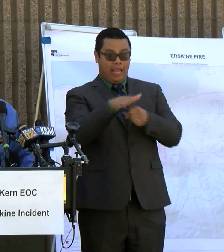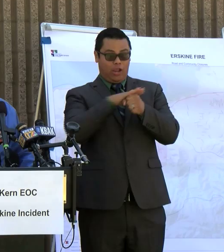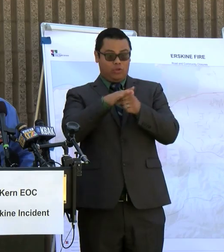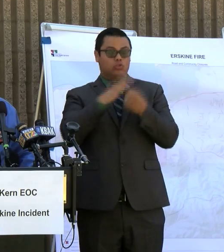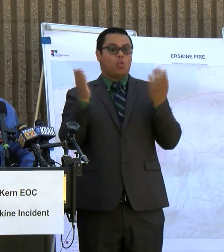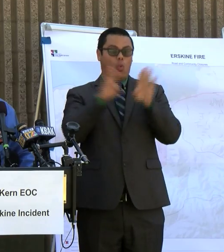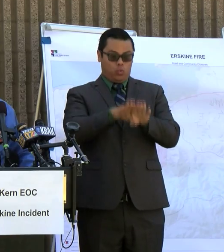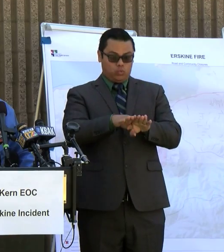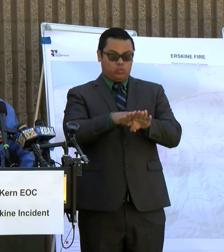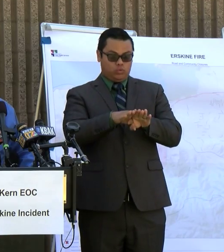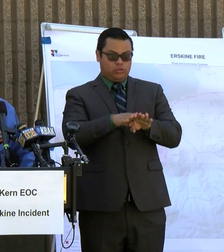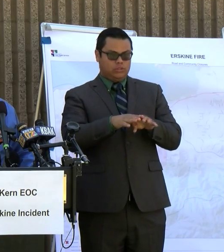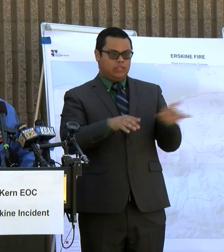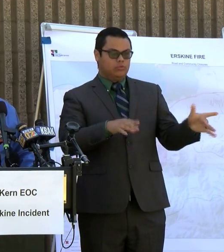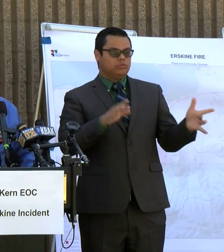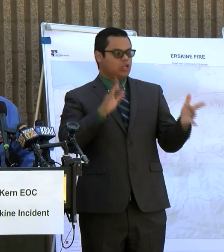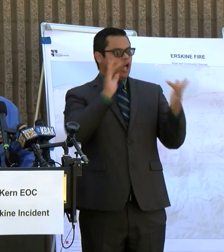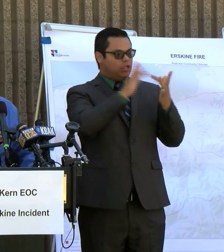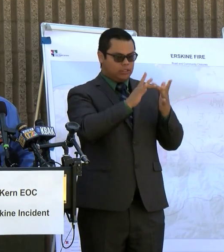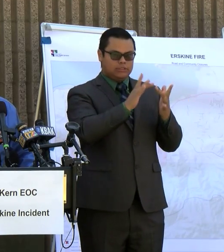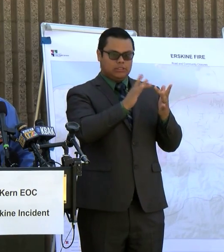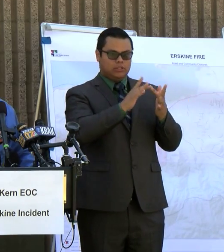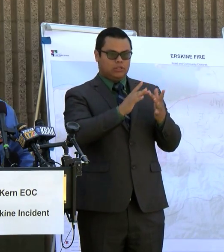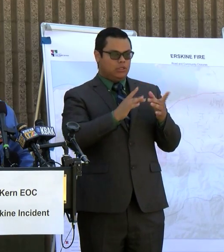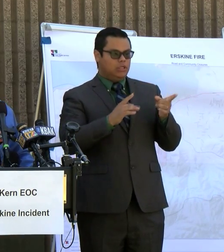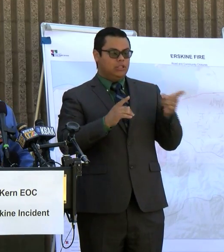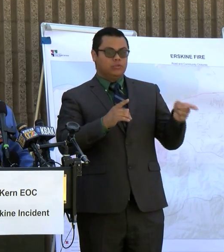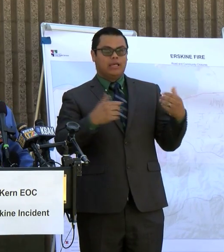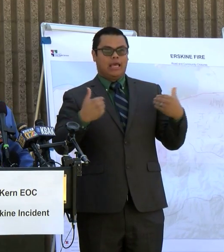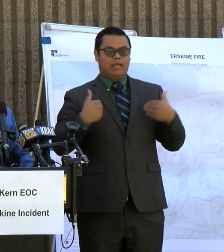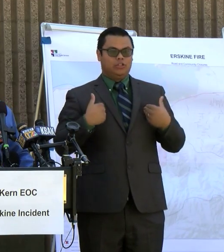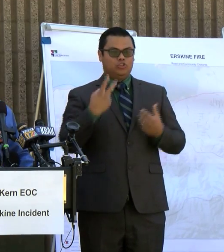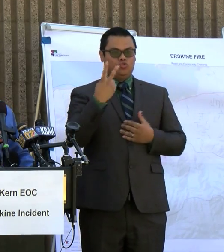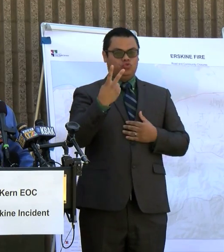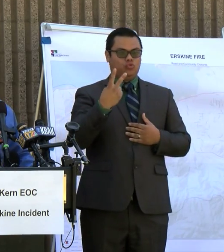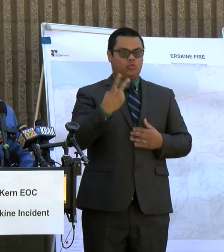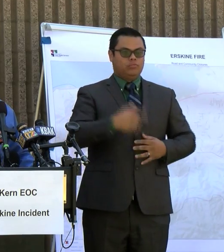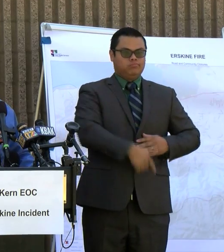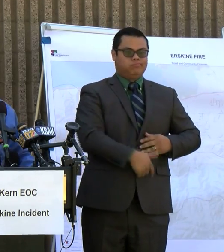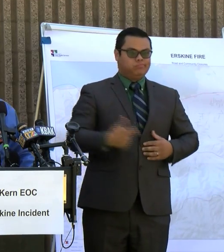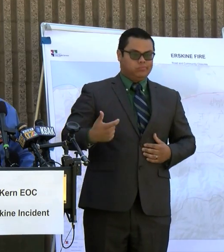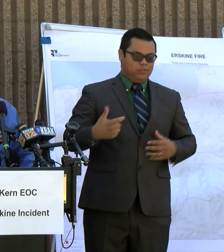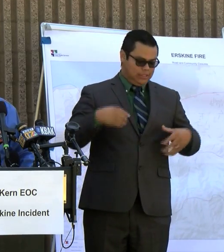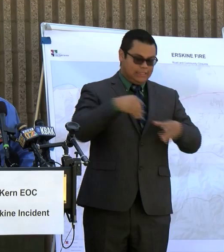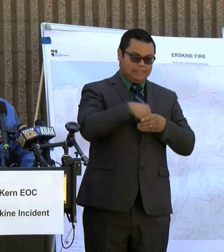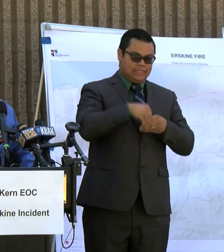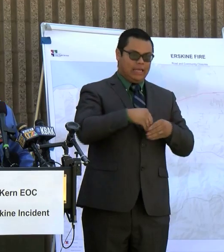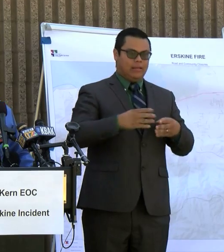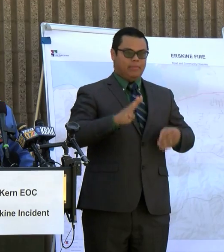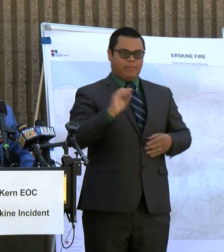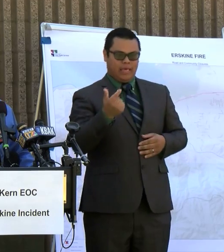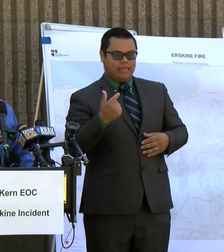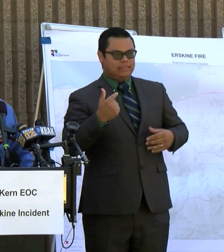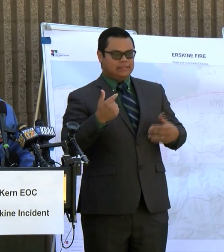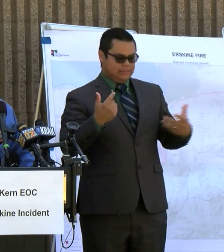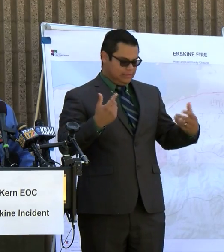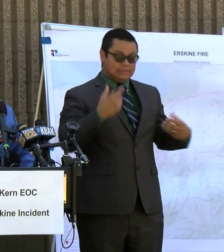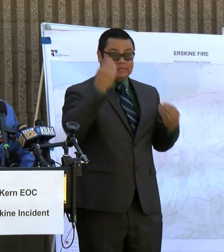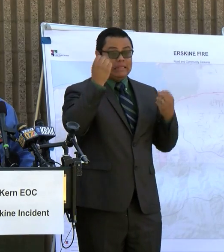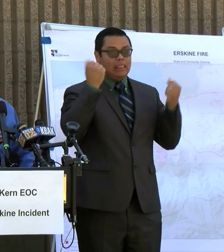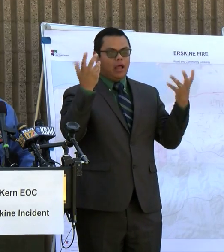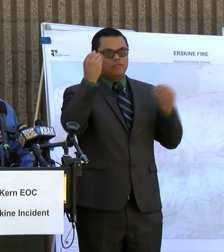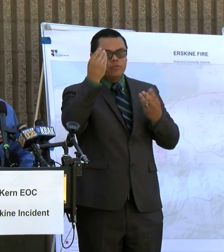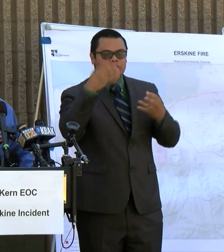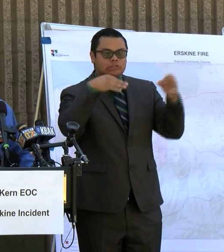closed, and he was contacted by deputies, and he was in possession of 2 firearms and a duffel bag. I don't have a lot of information